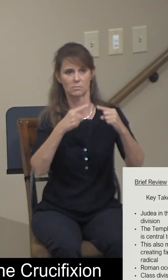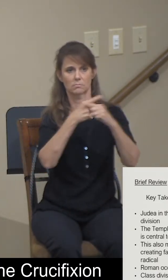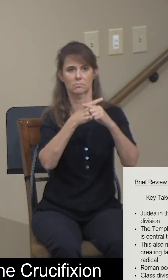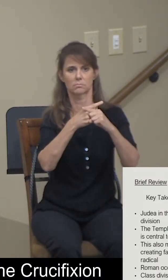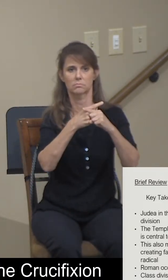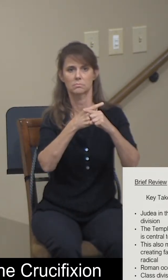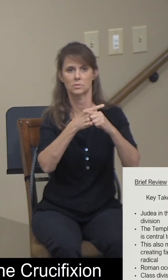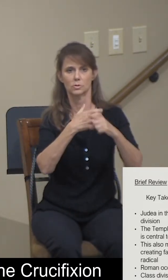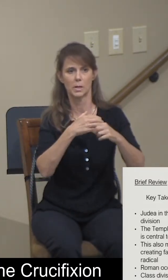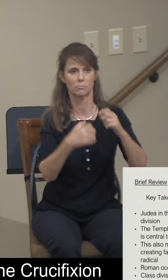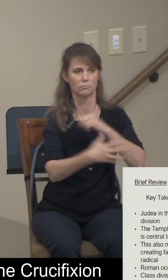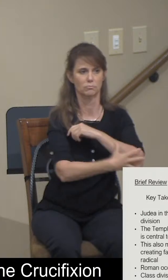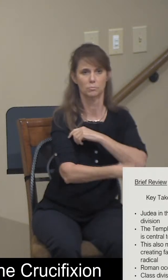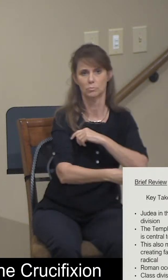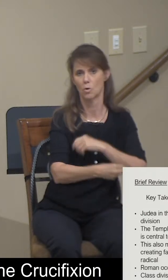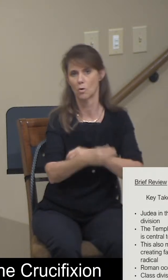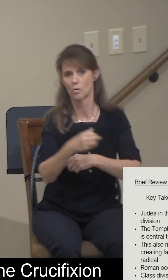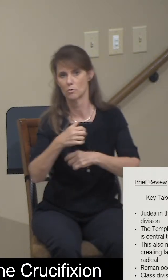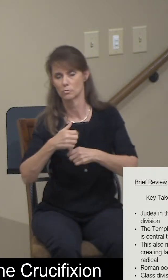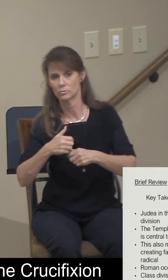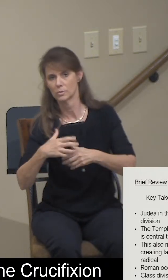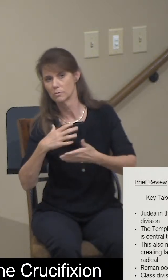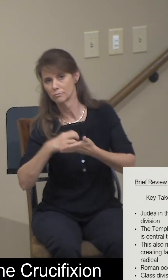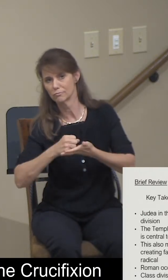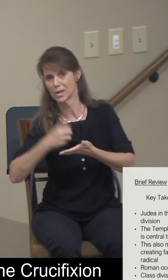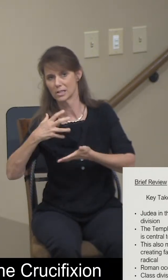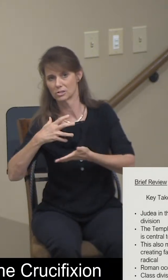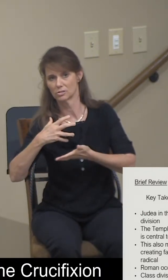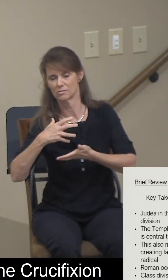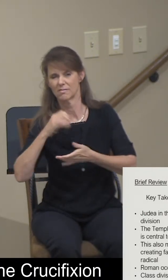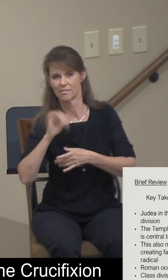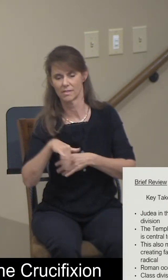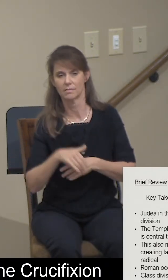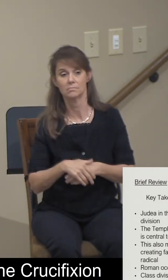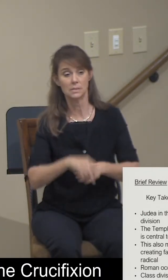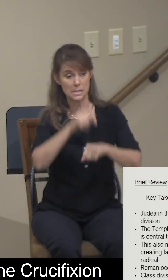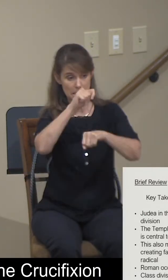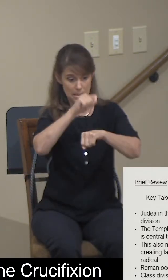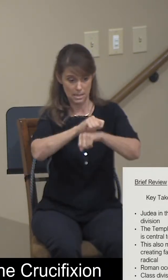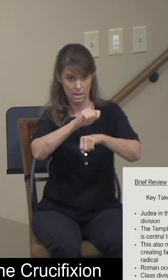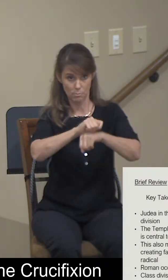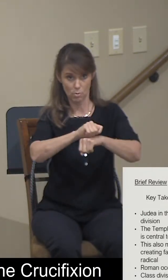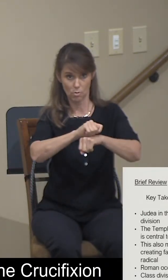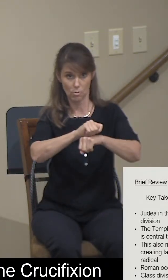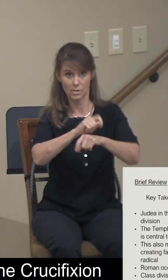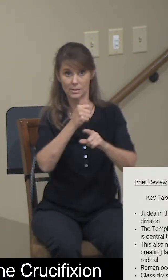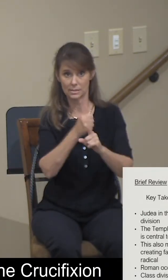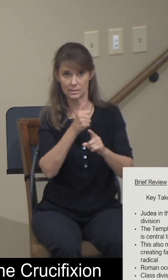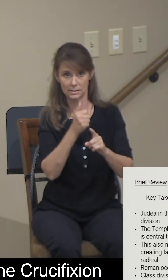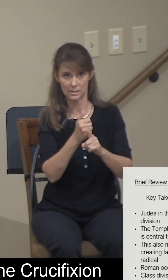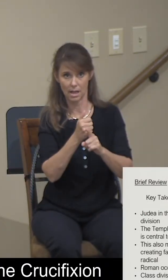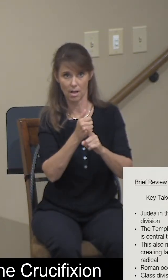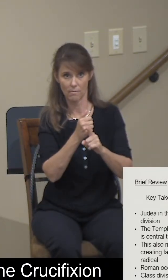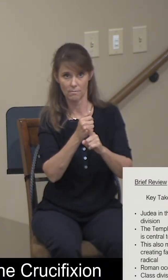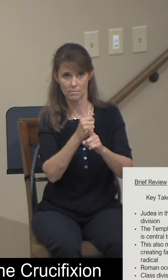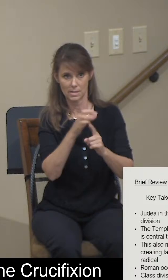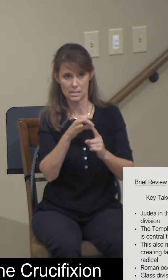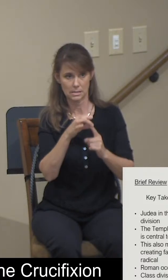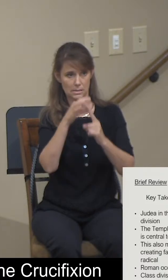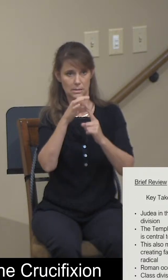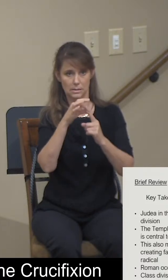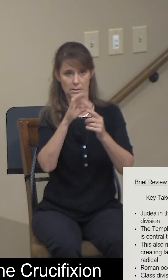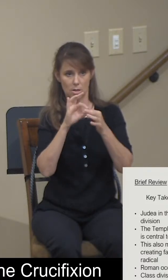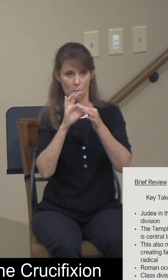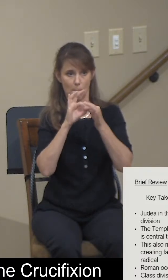class, etc. And those are some of the other takeaways that we discussed last week. The temple, which is the single binding force, if you will,